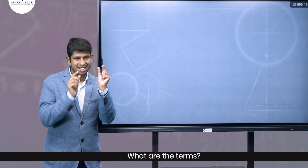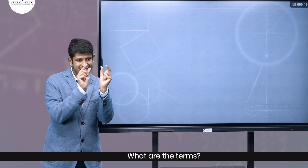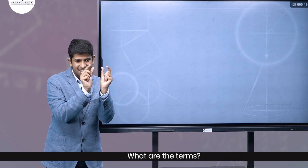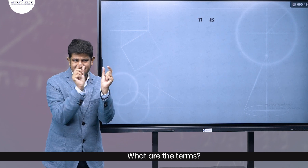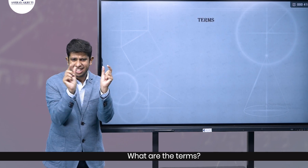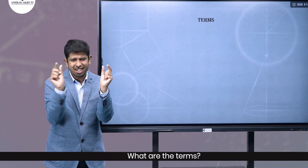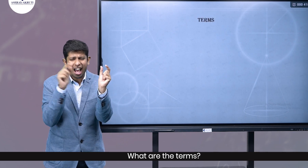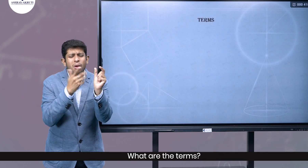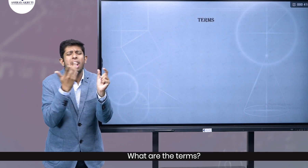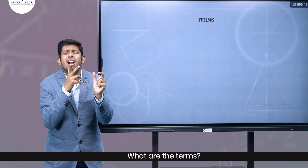What are the terms?